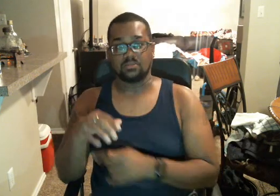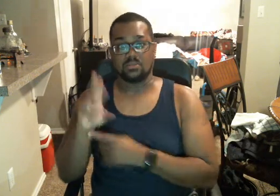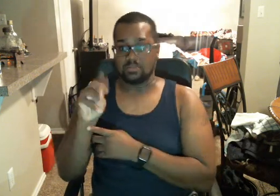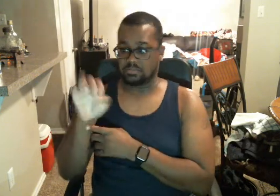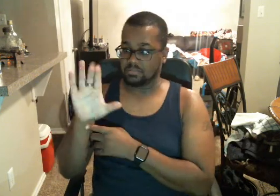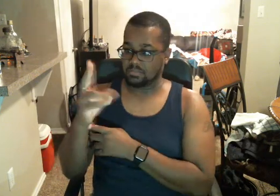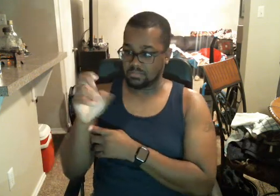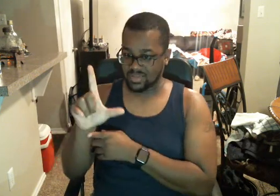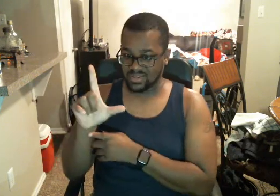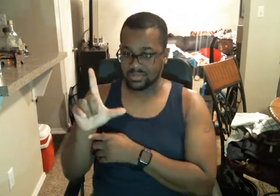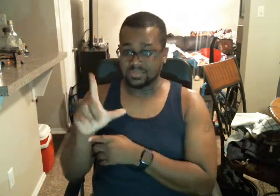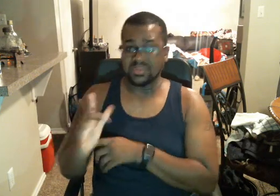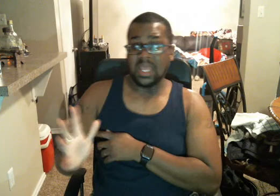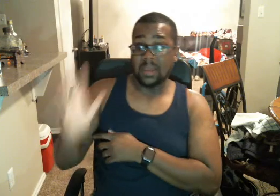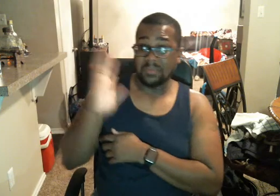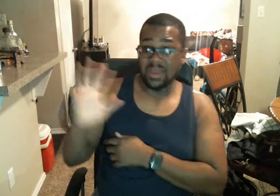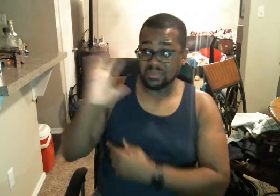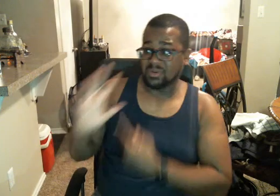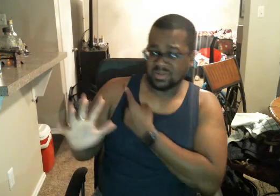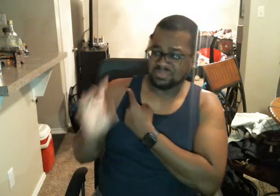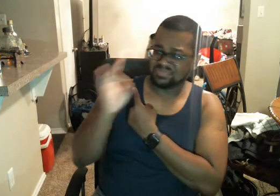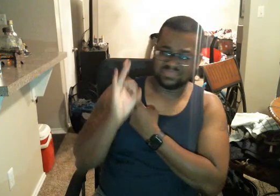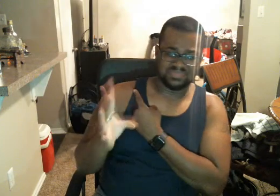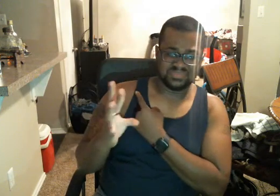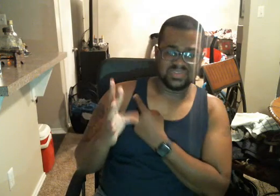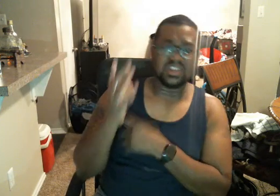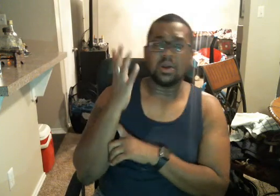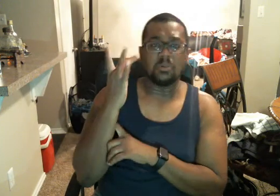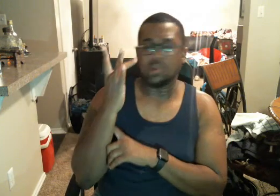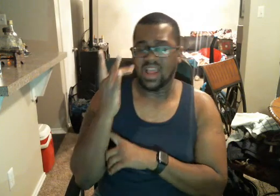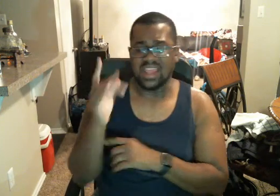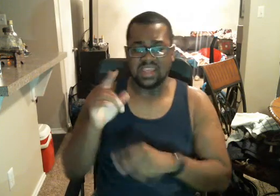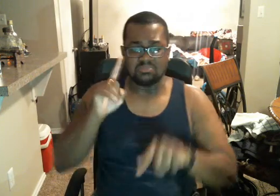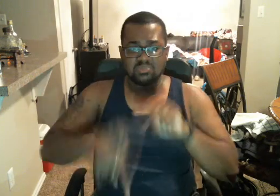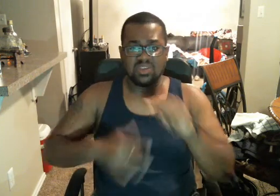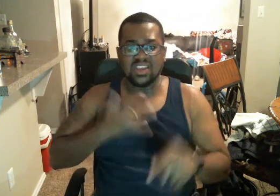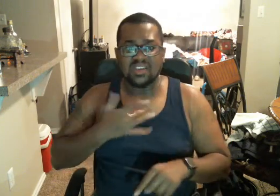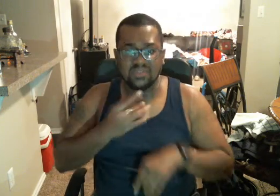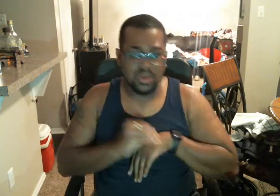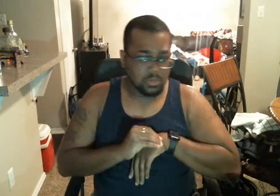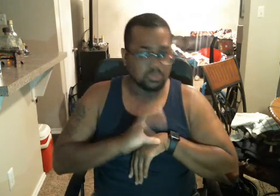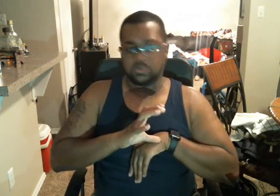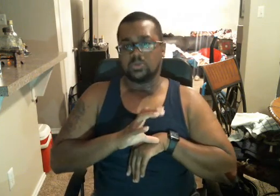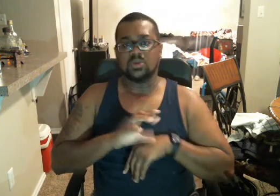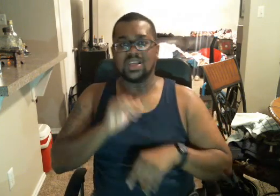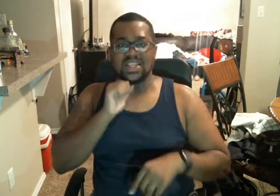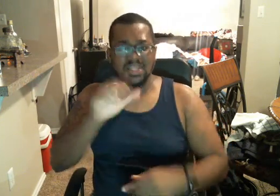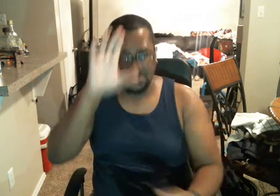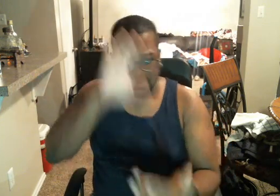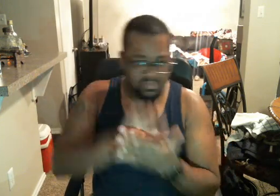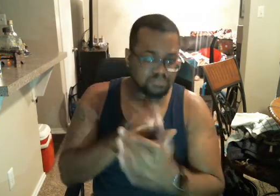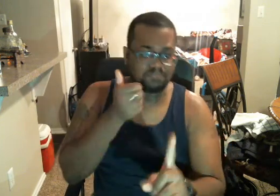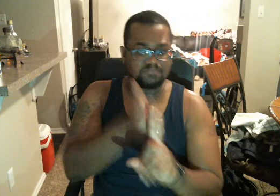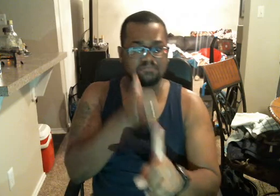person because that person could experience no joy. That person had no belief in himself. That person, all the things